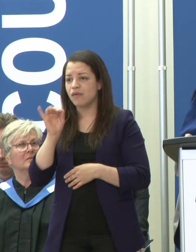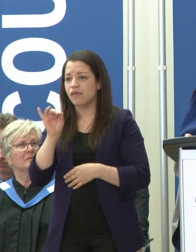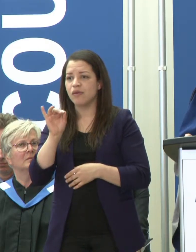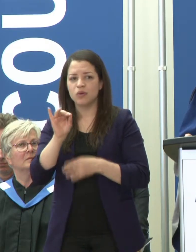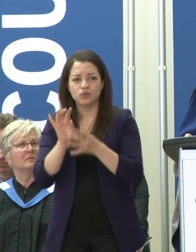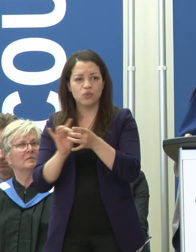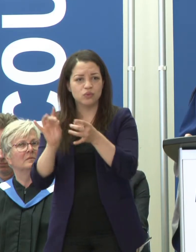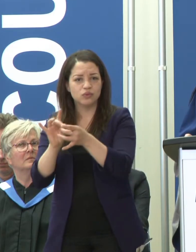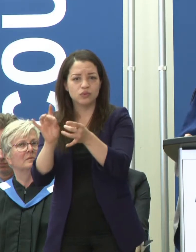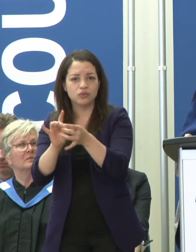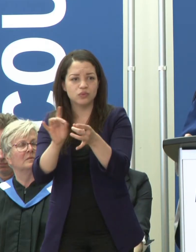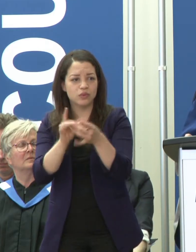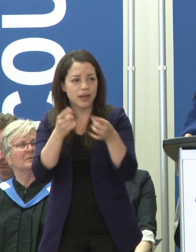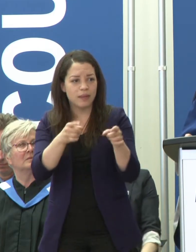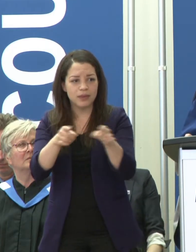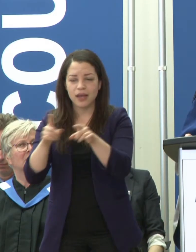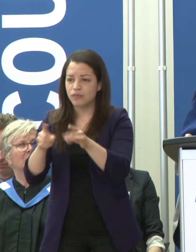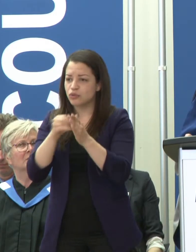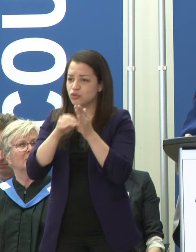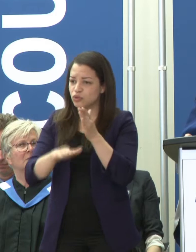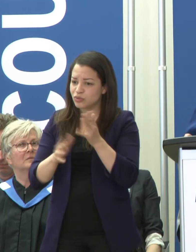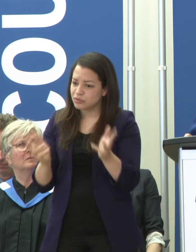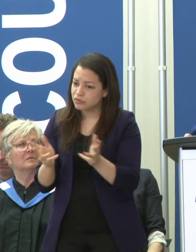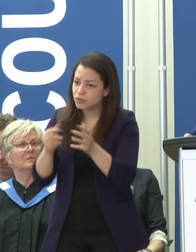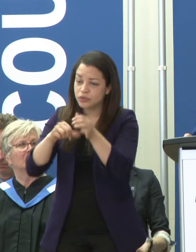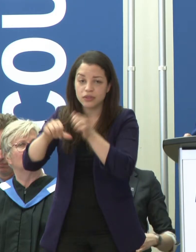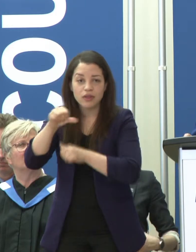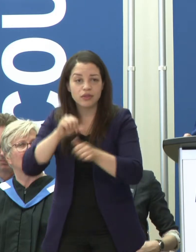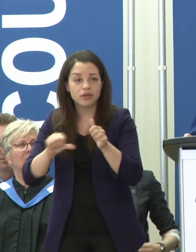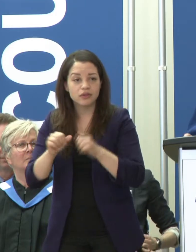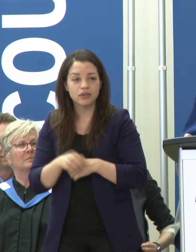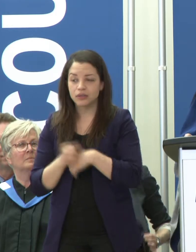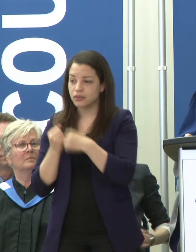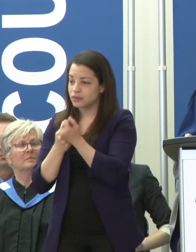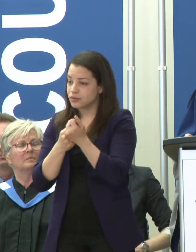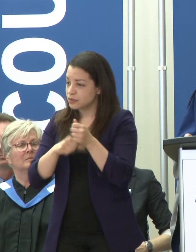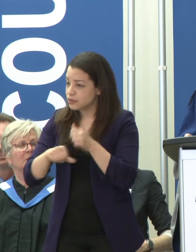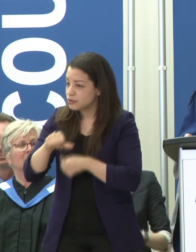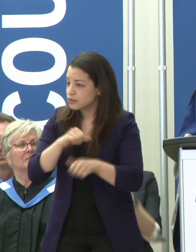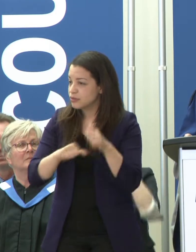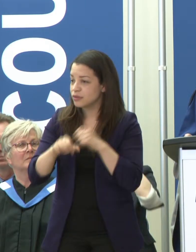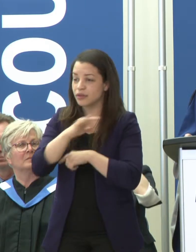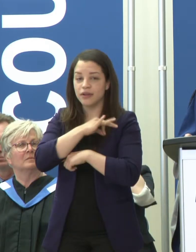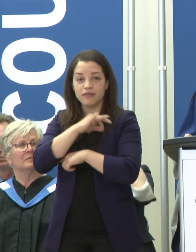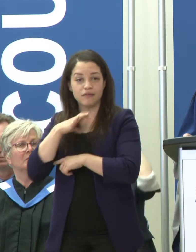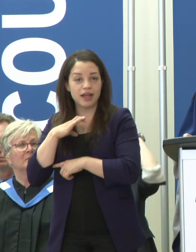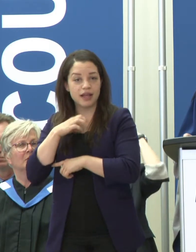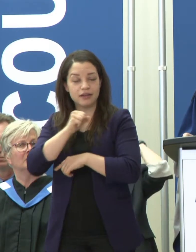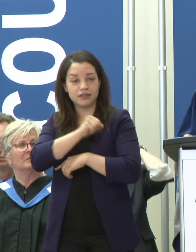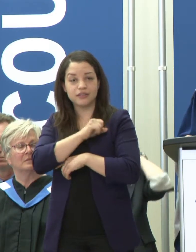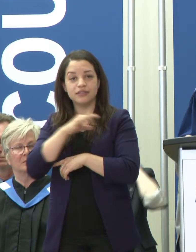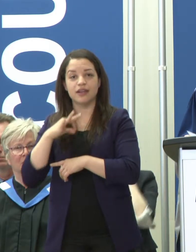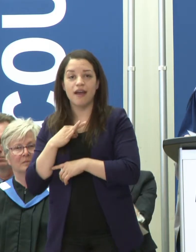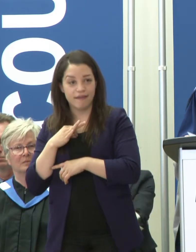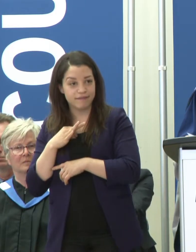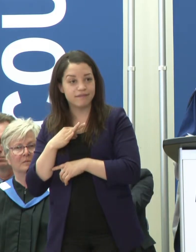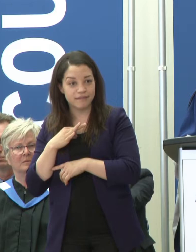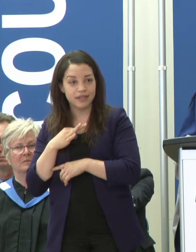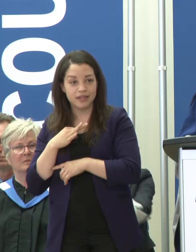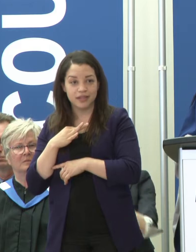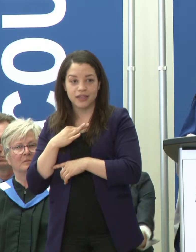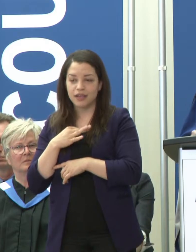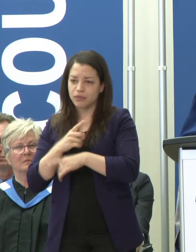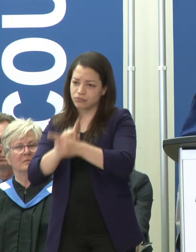encouraging others during their program, and there are many stories of our great faculty and staff dedicating countless hours